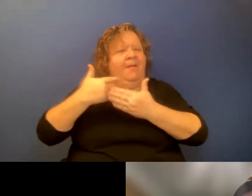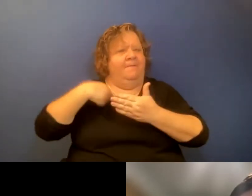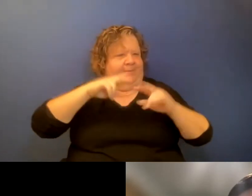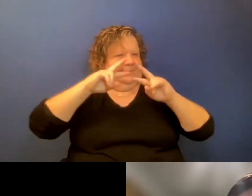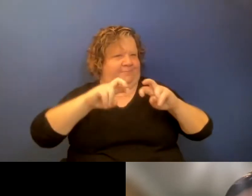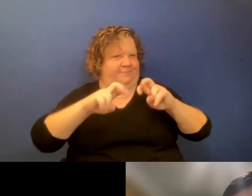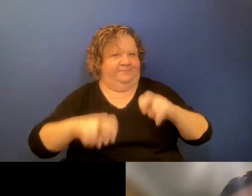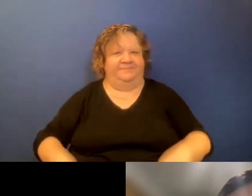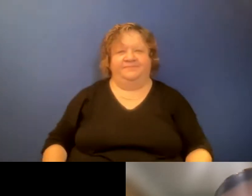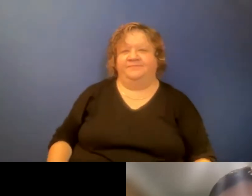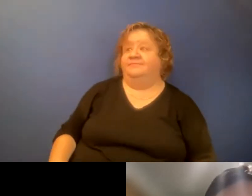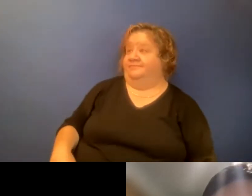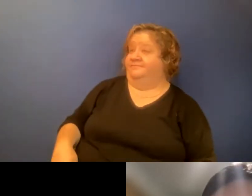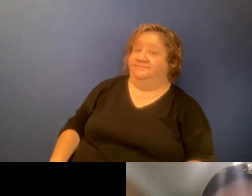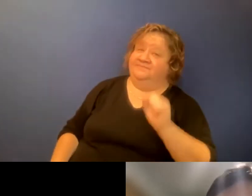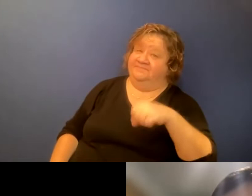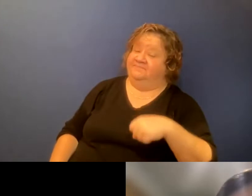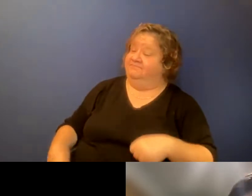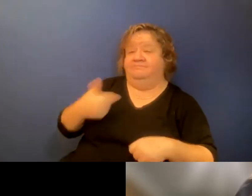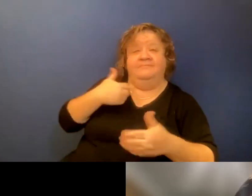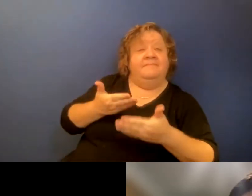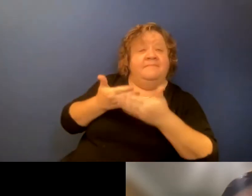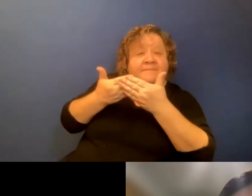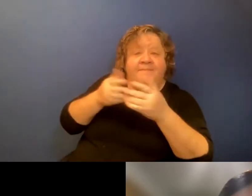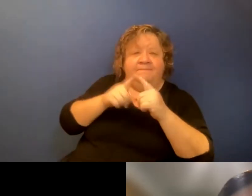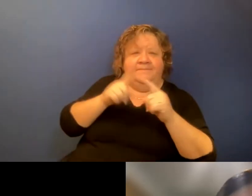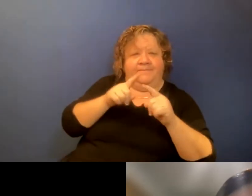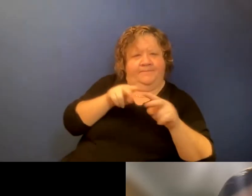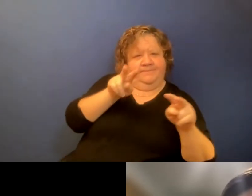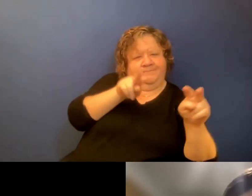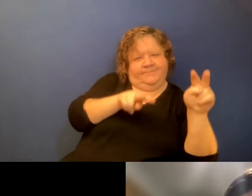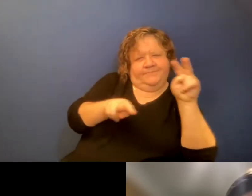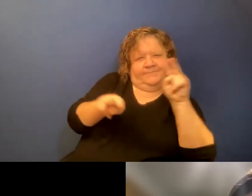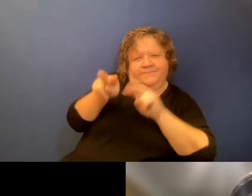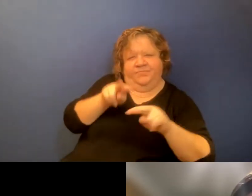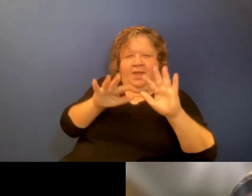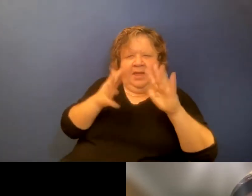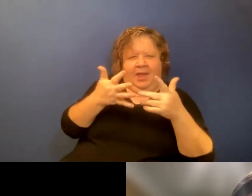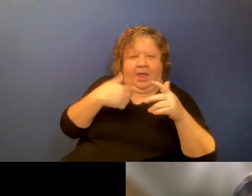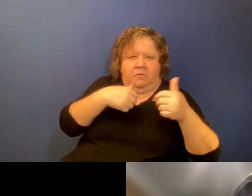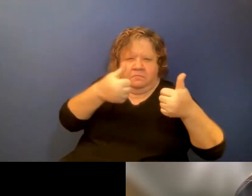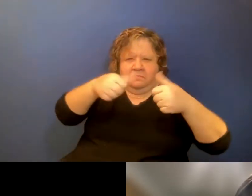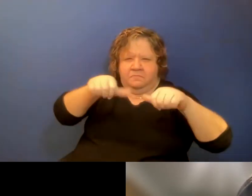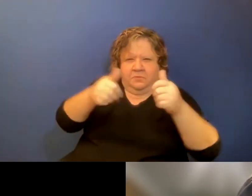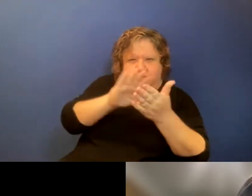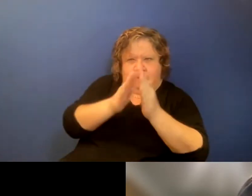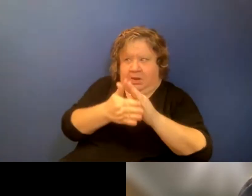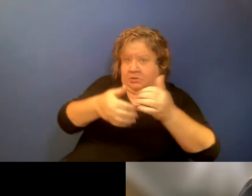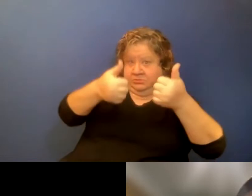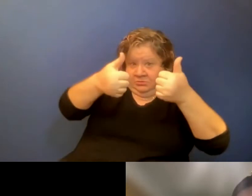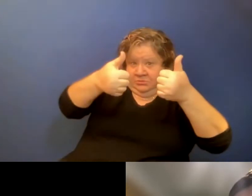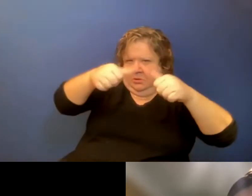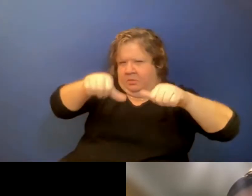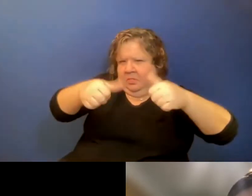and really kind of tease some of that out. Can you tell us, maybe it will be useful for colleagues here to tell us about maybe what is